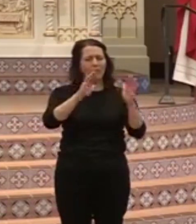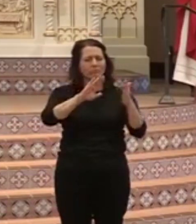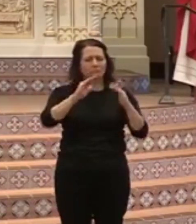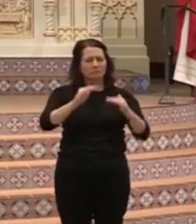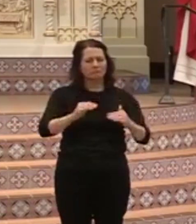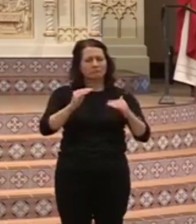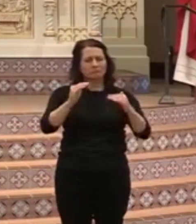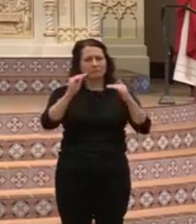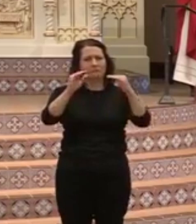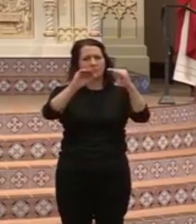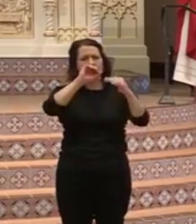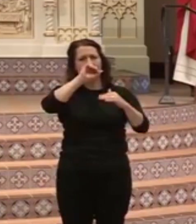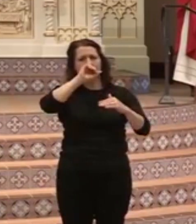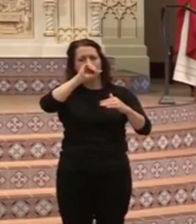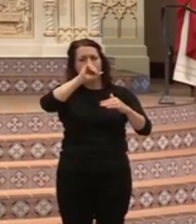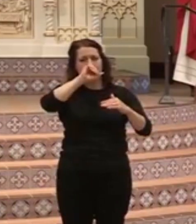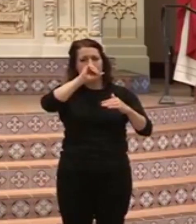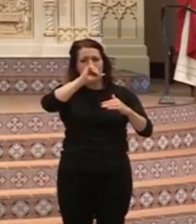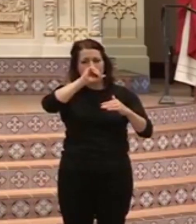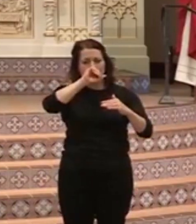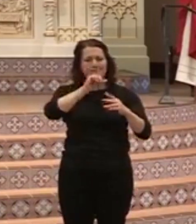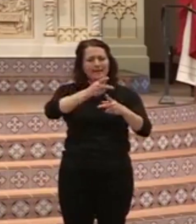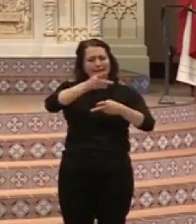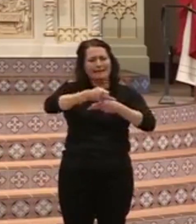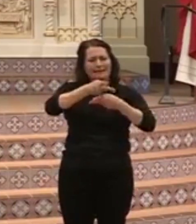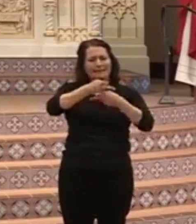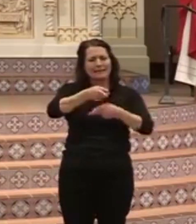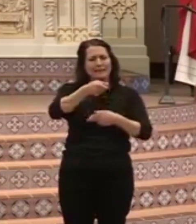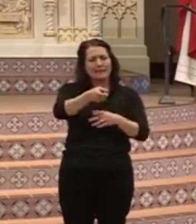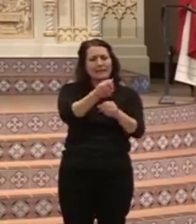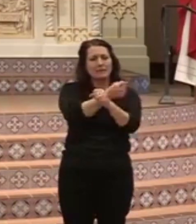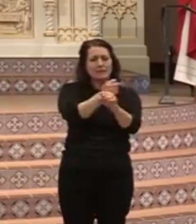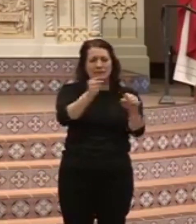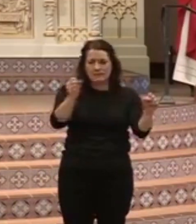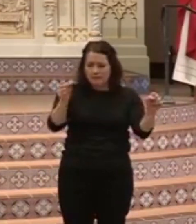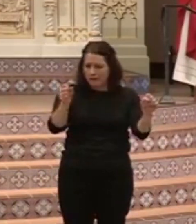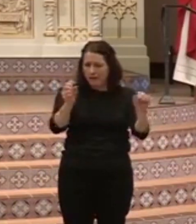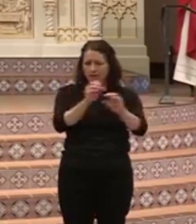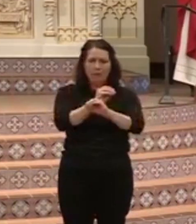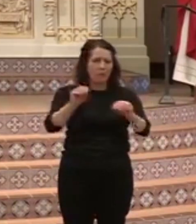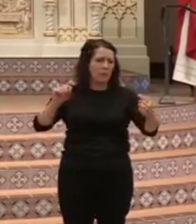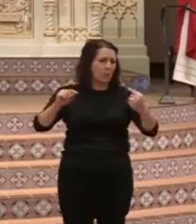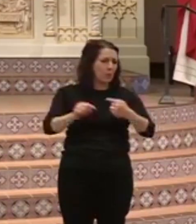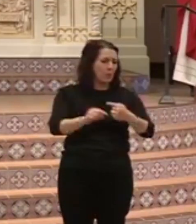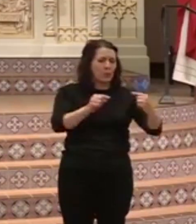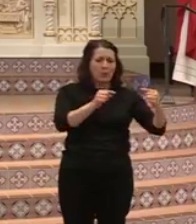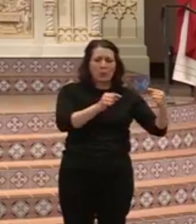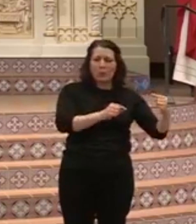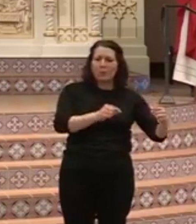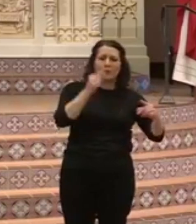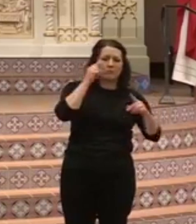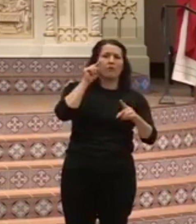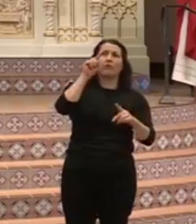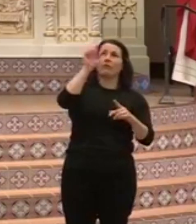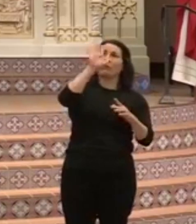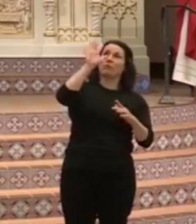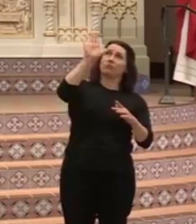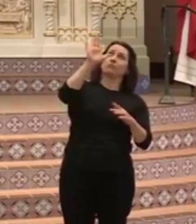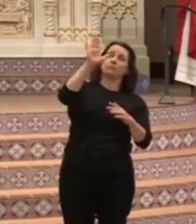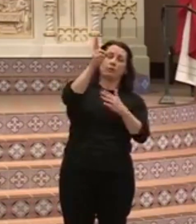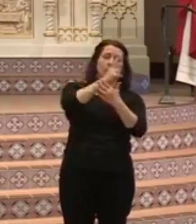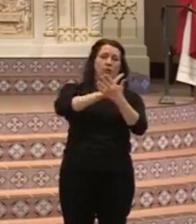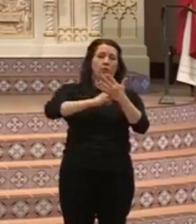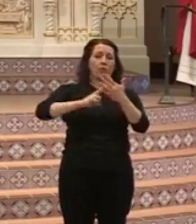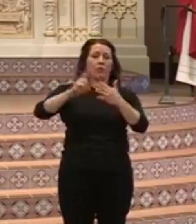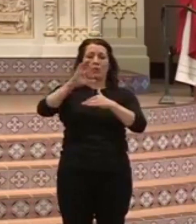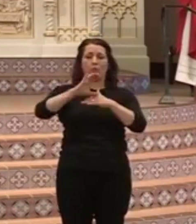bishops, may keep him safe and unharmed for the Lord's holy church,